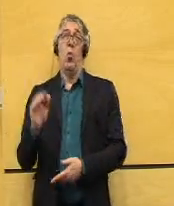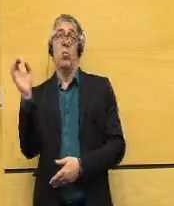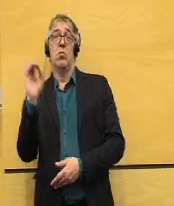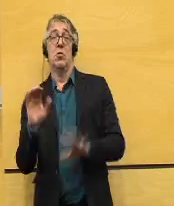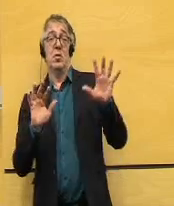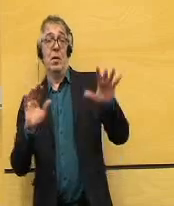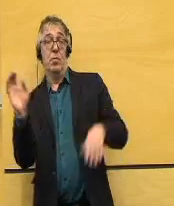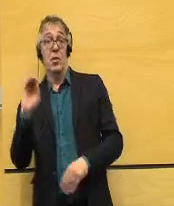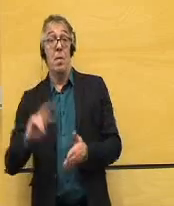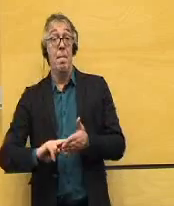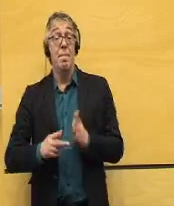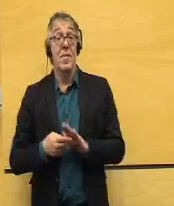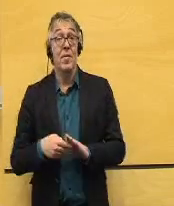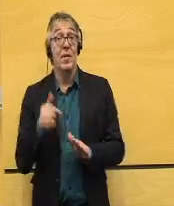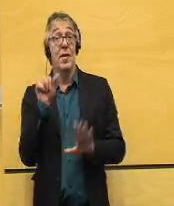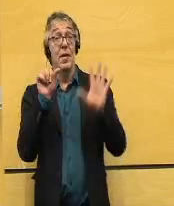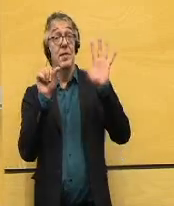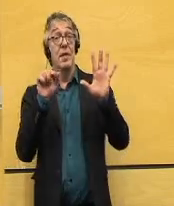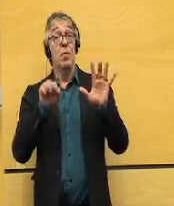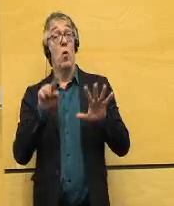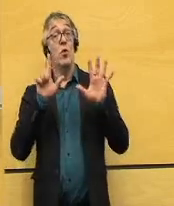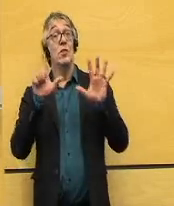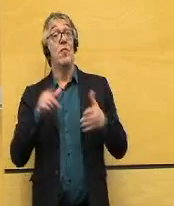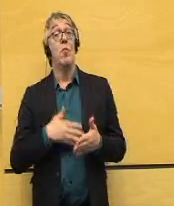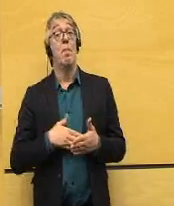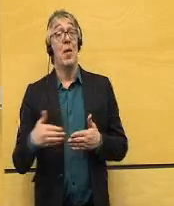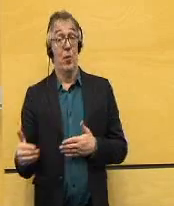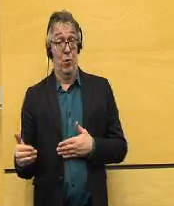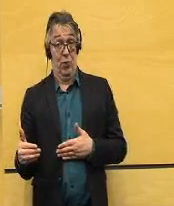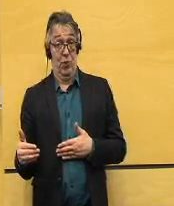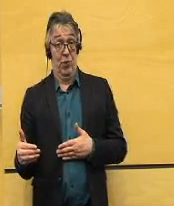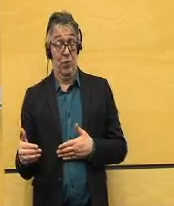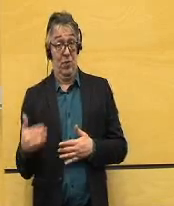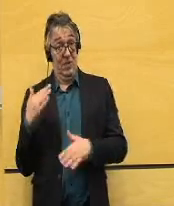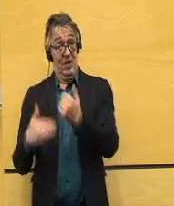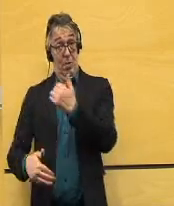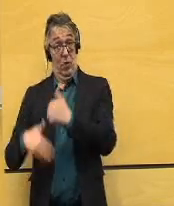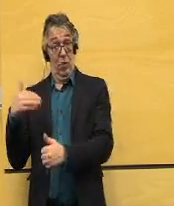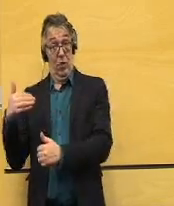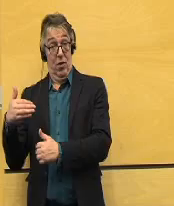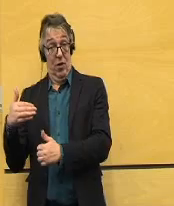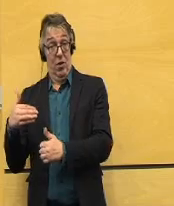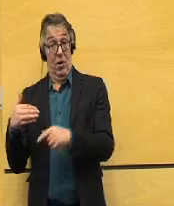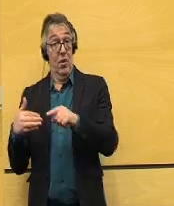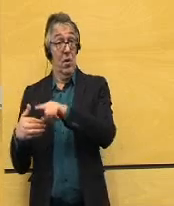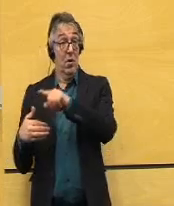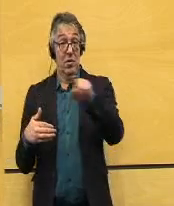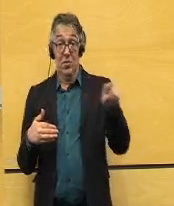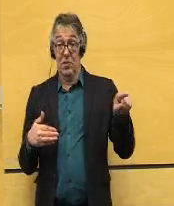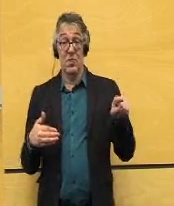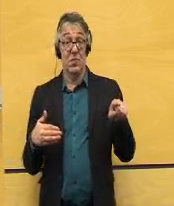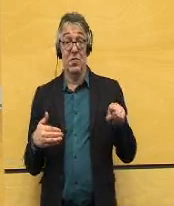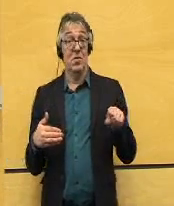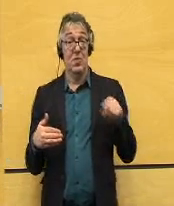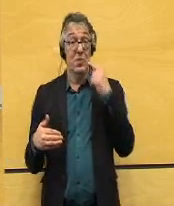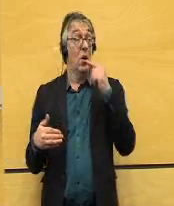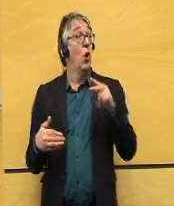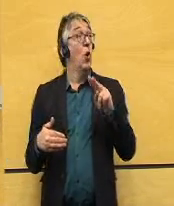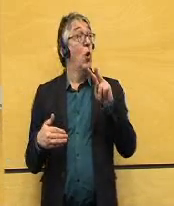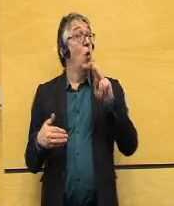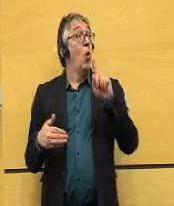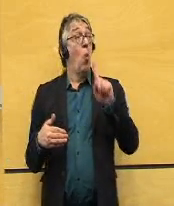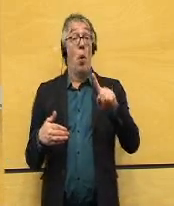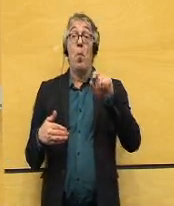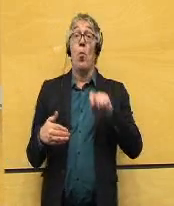with disabilities, and out of which 1.6 million people, that is 2.4%,